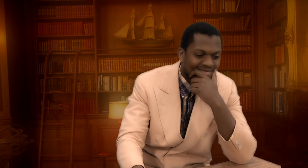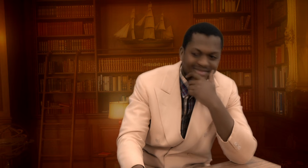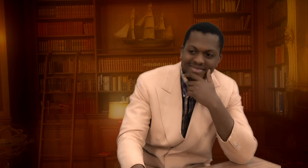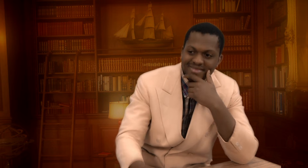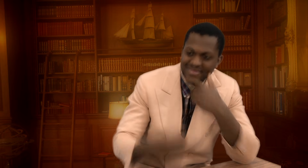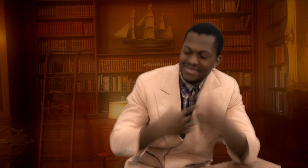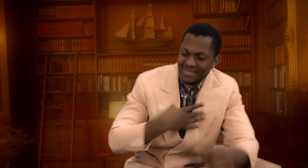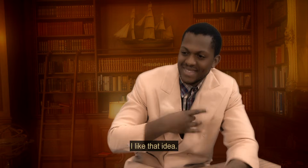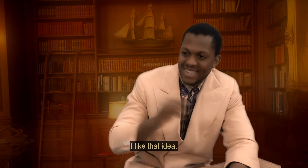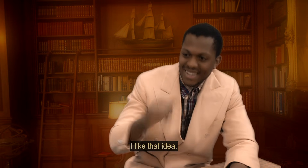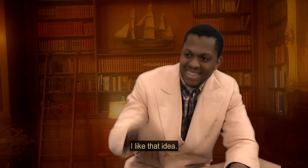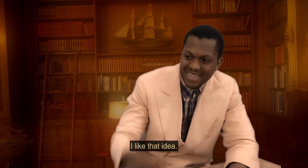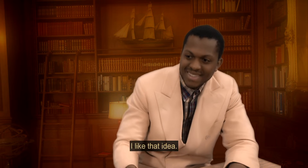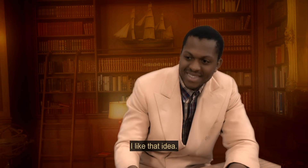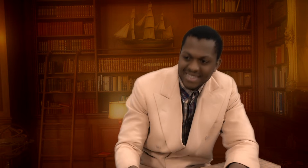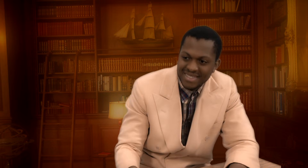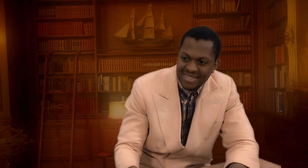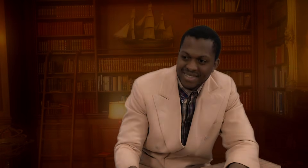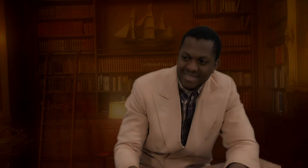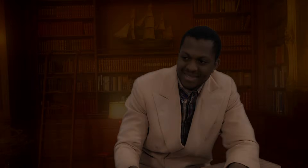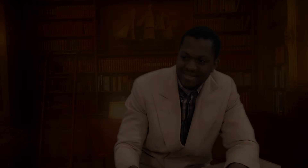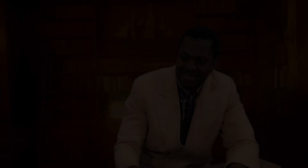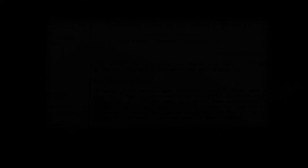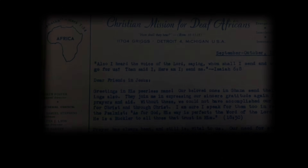I like the idea.